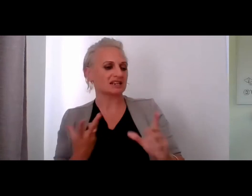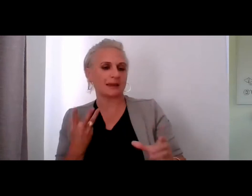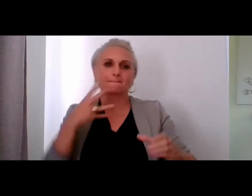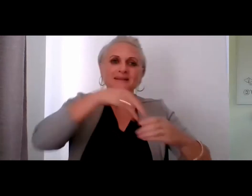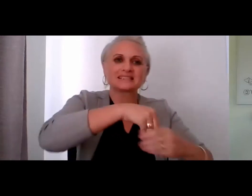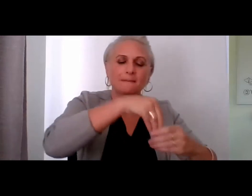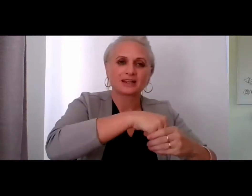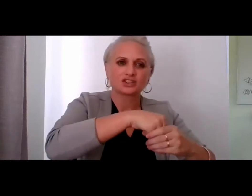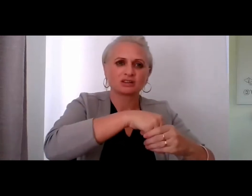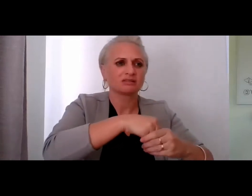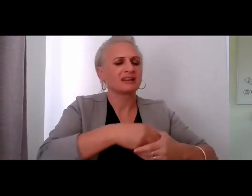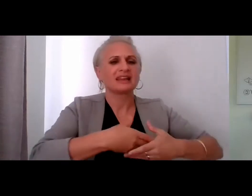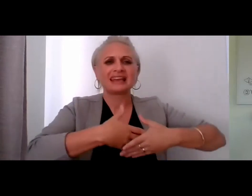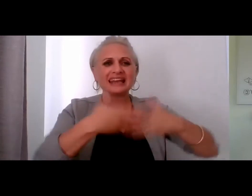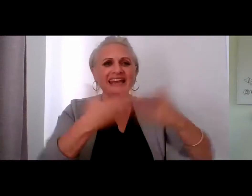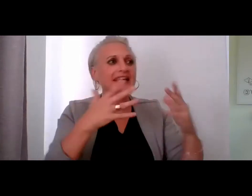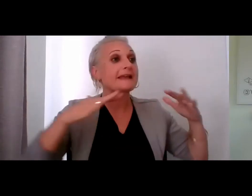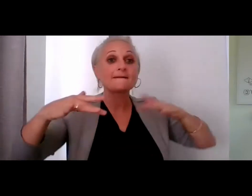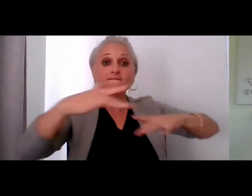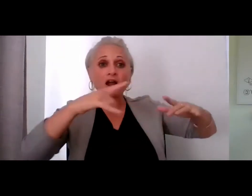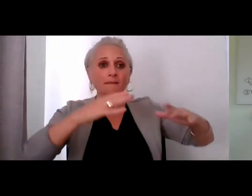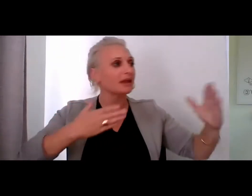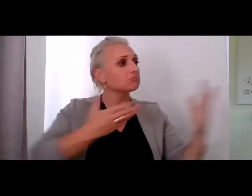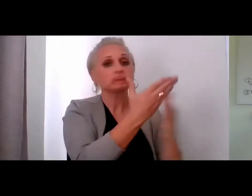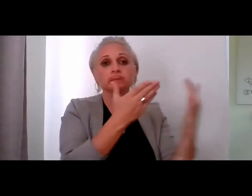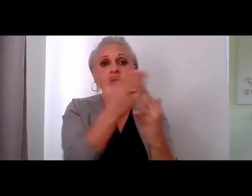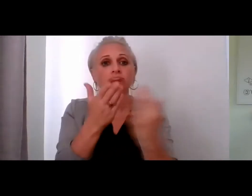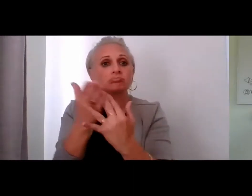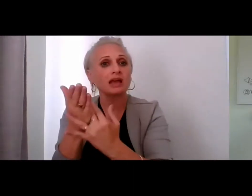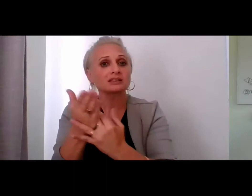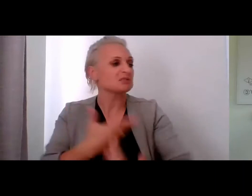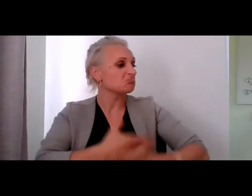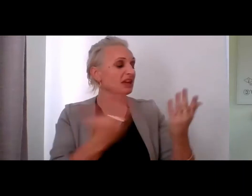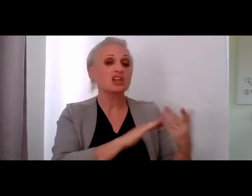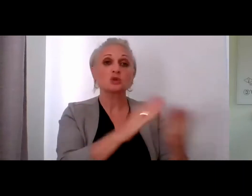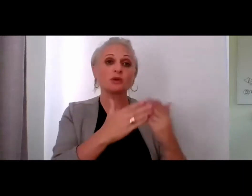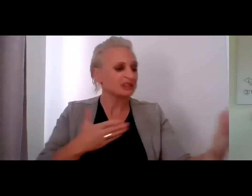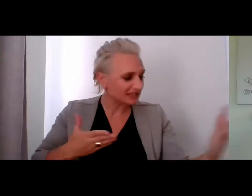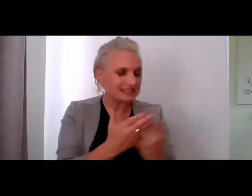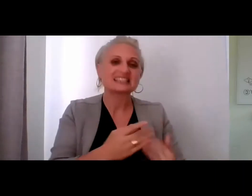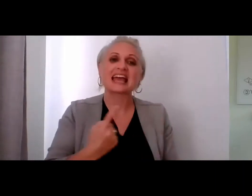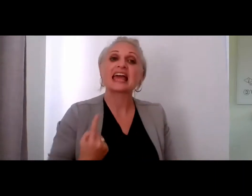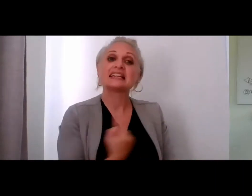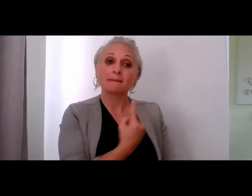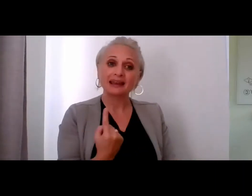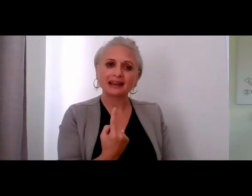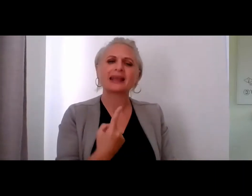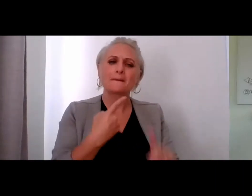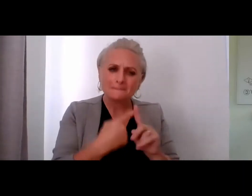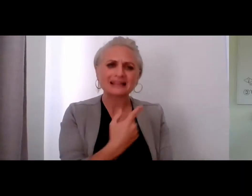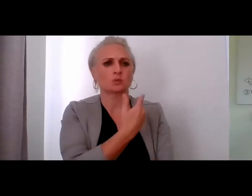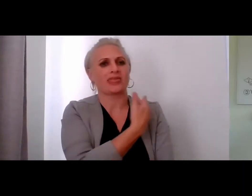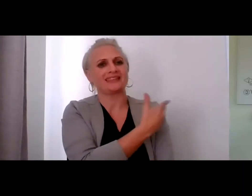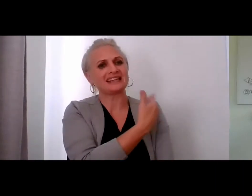built environments and communities, and to be able to do this independently, with dignity, and